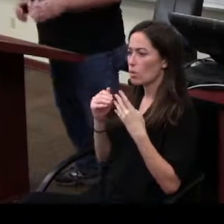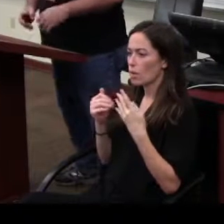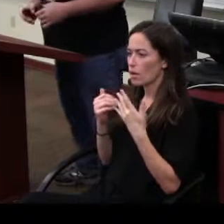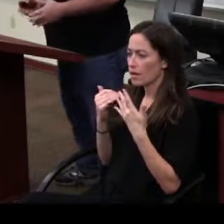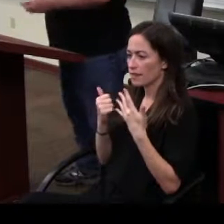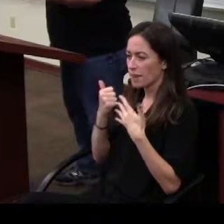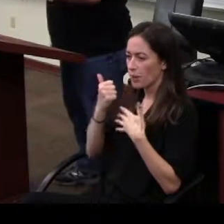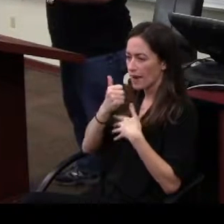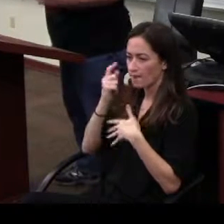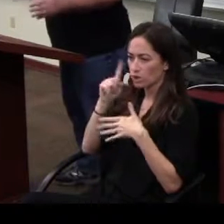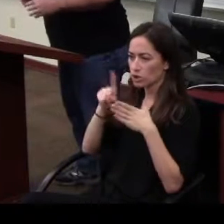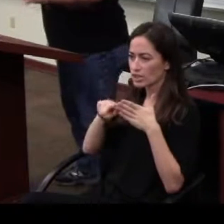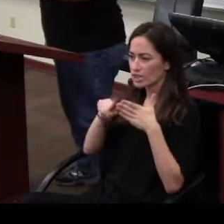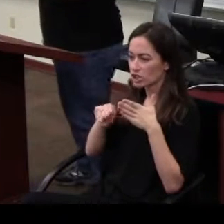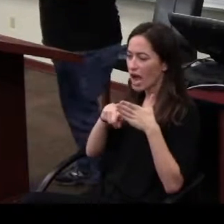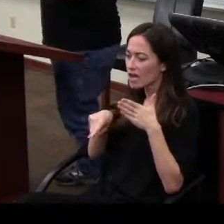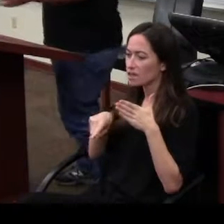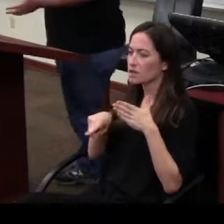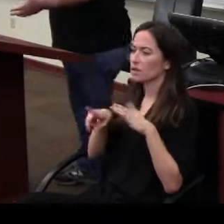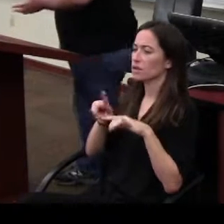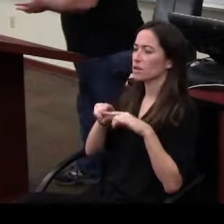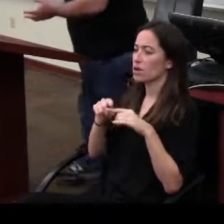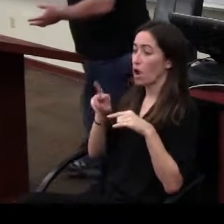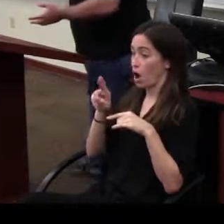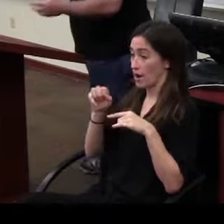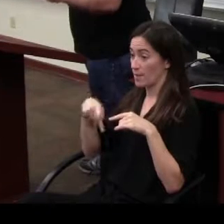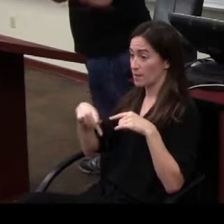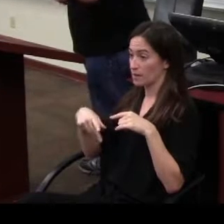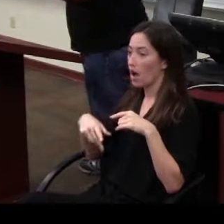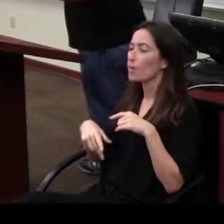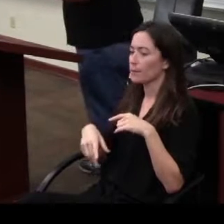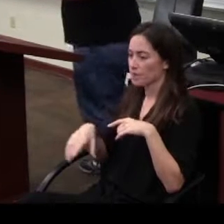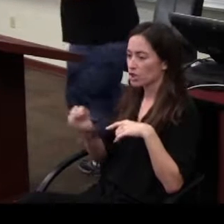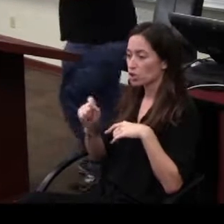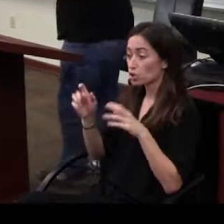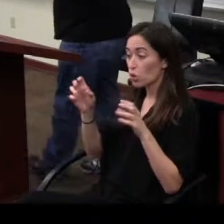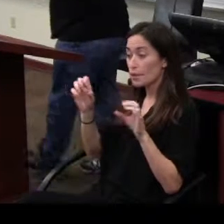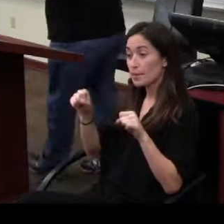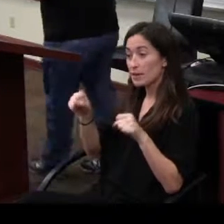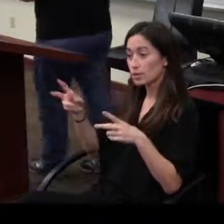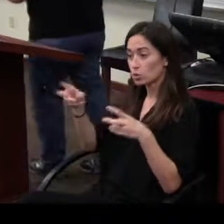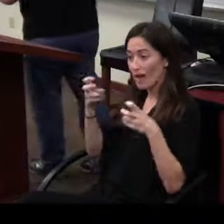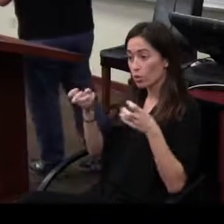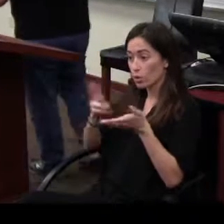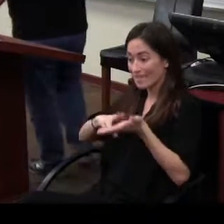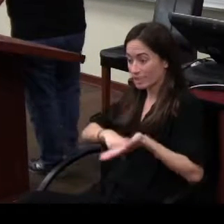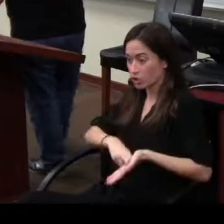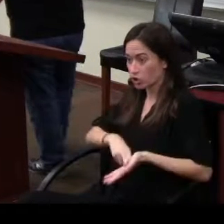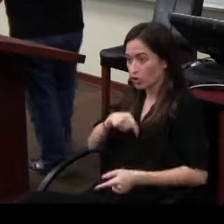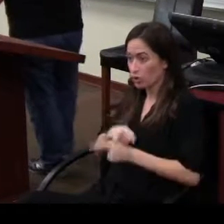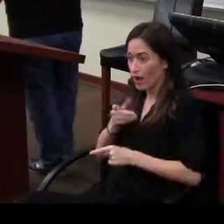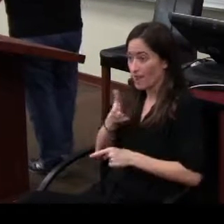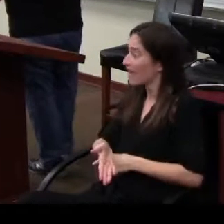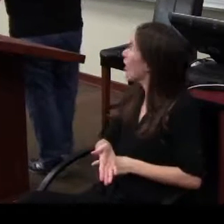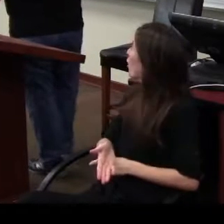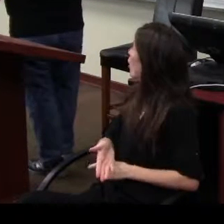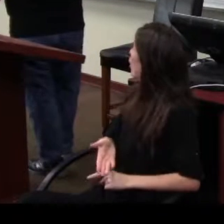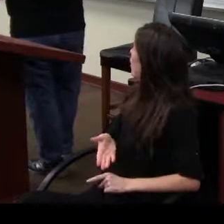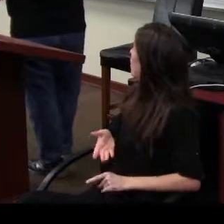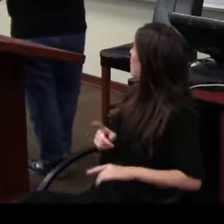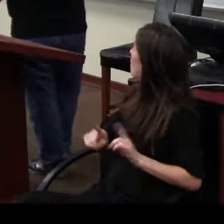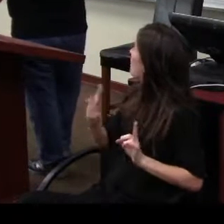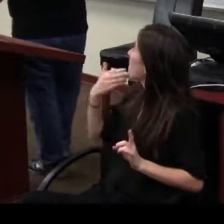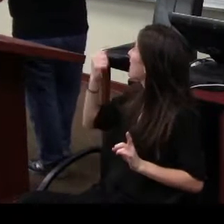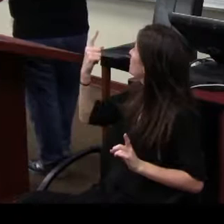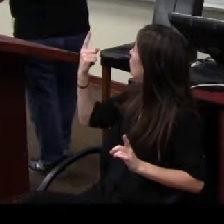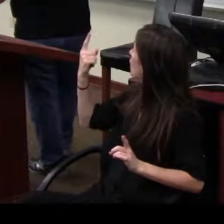new strains with all of the reputation stuff and the ability to download signatures available right then, and that's this up here. So the best